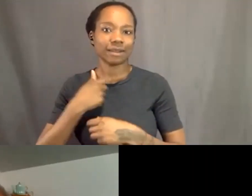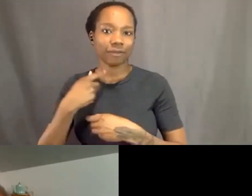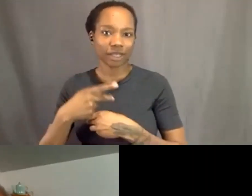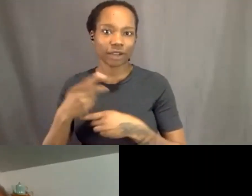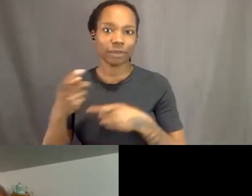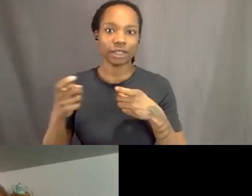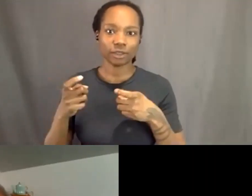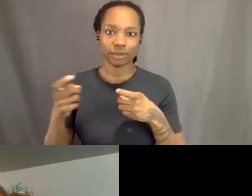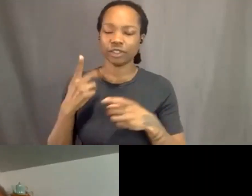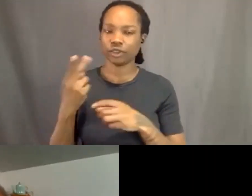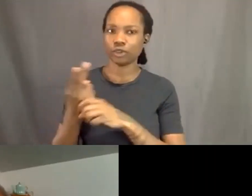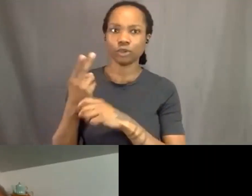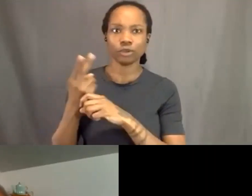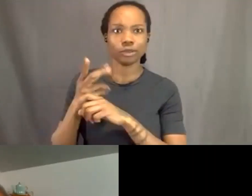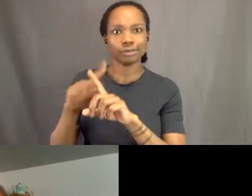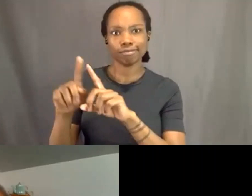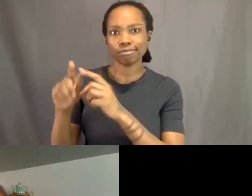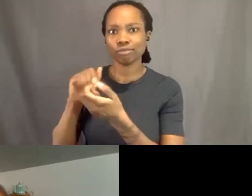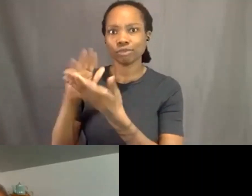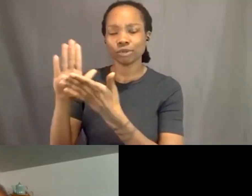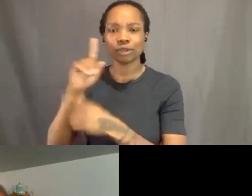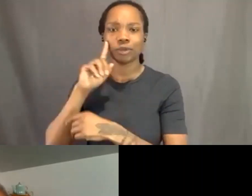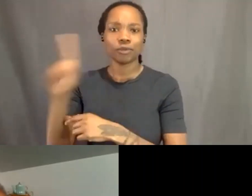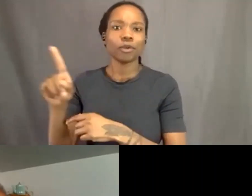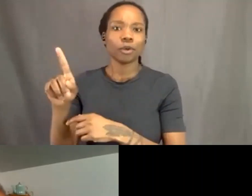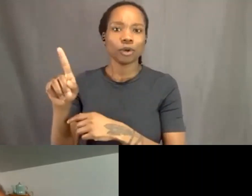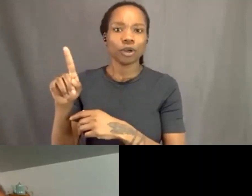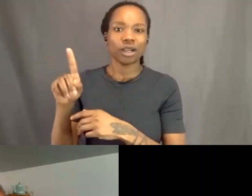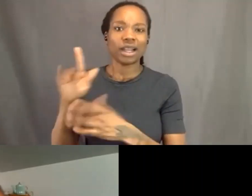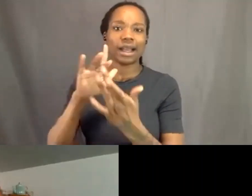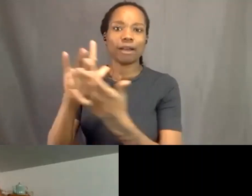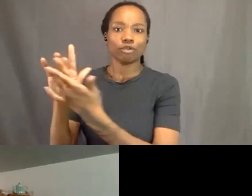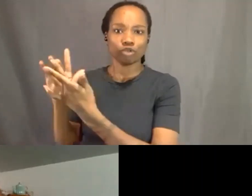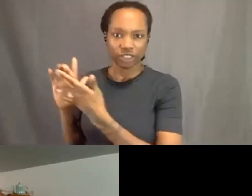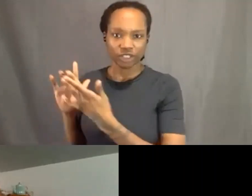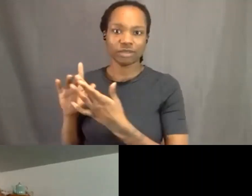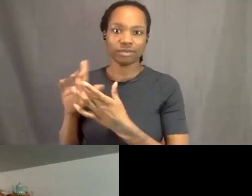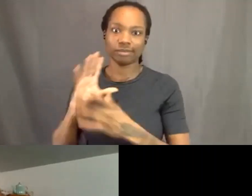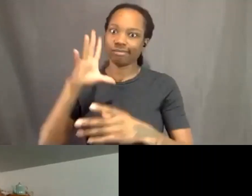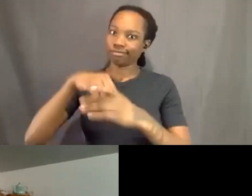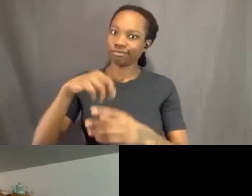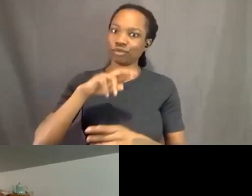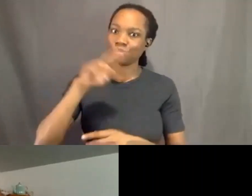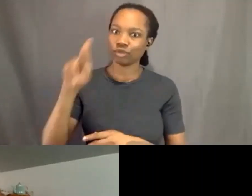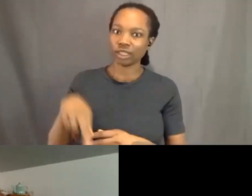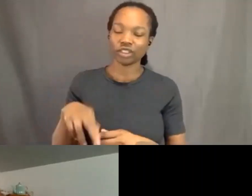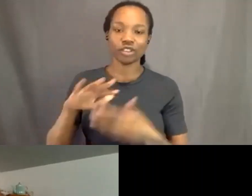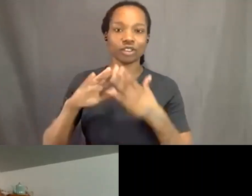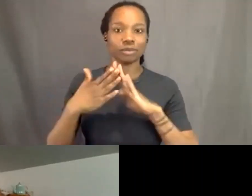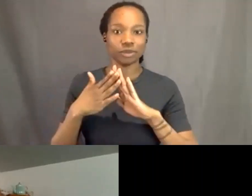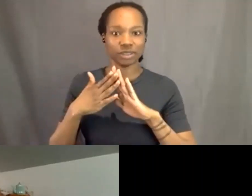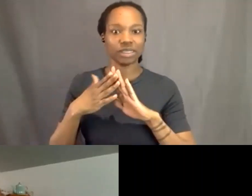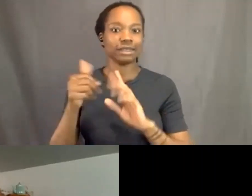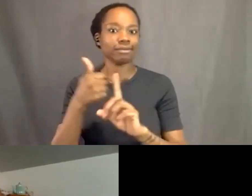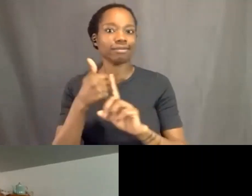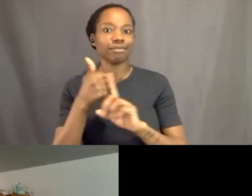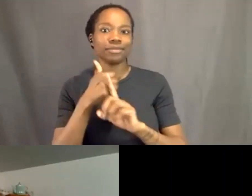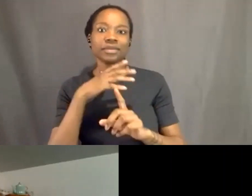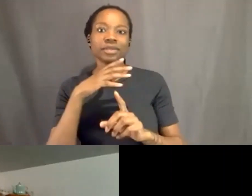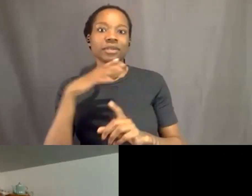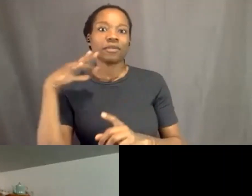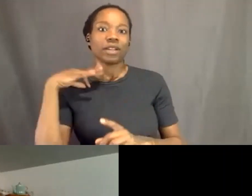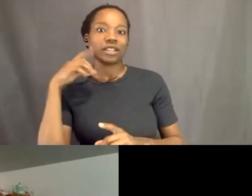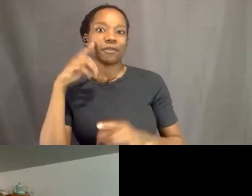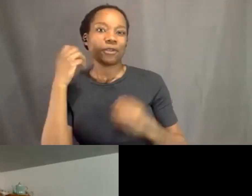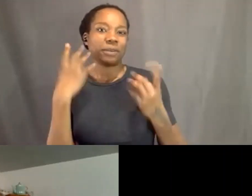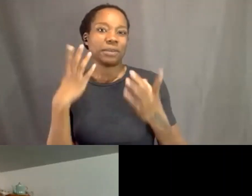outreach efforts. Deeply involved in the Rochester community, Phyllis Jackson volunteers for numerous community-based organizations and sits